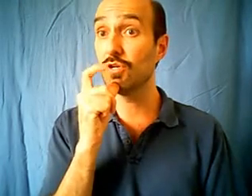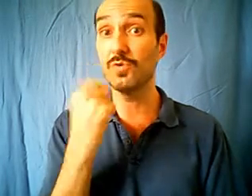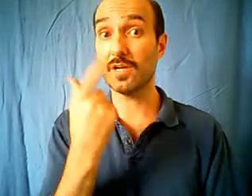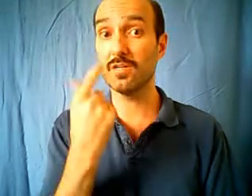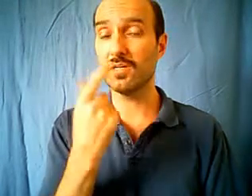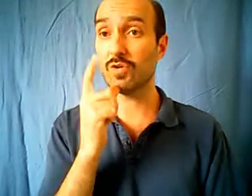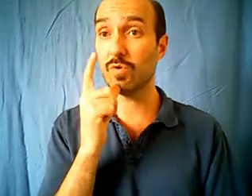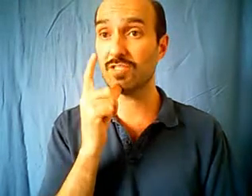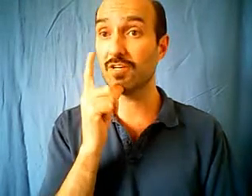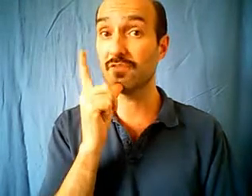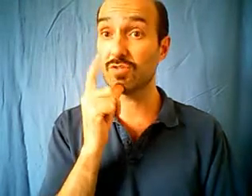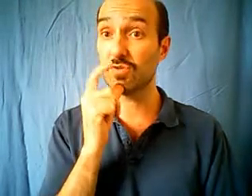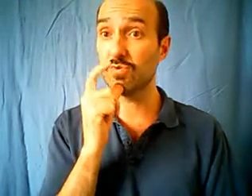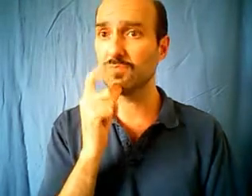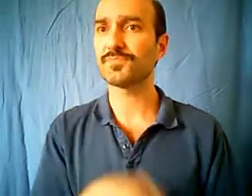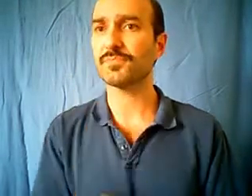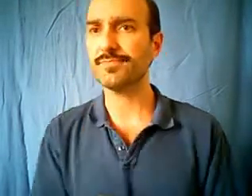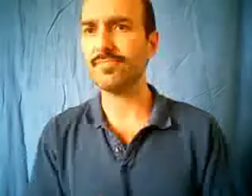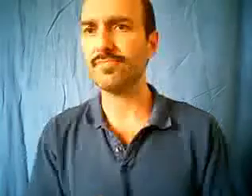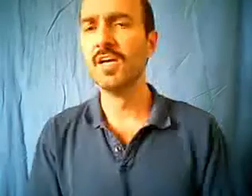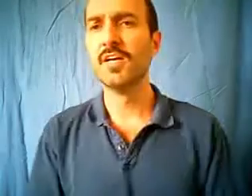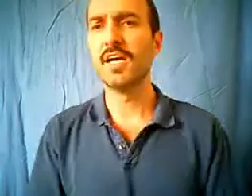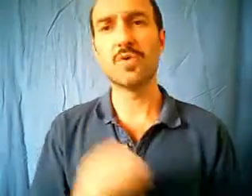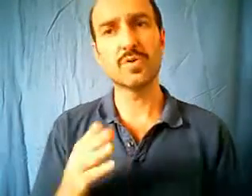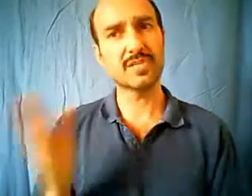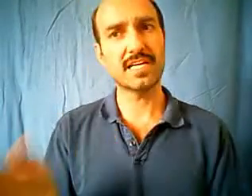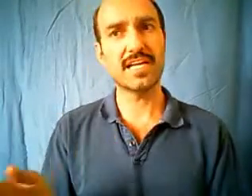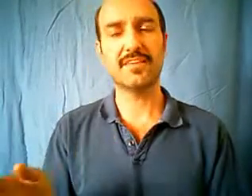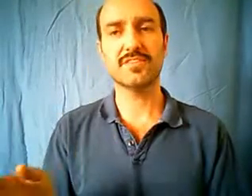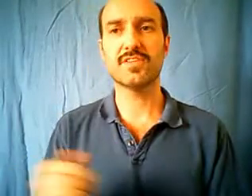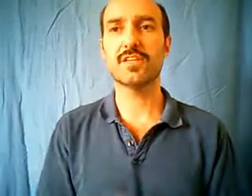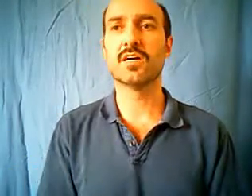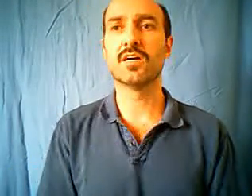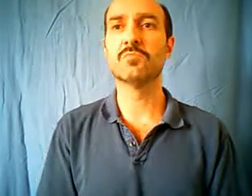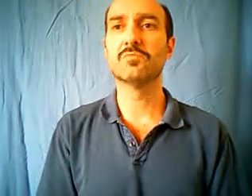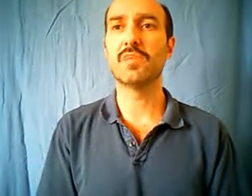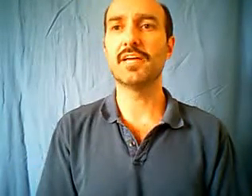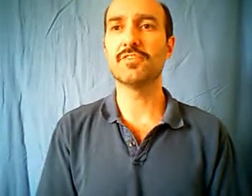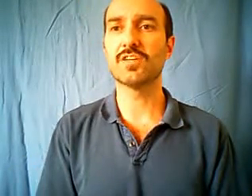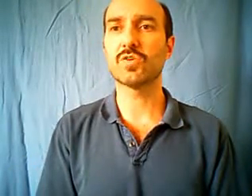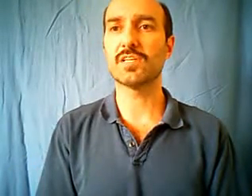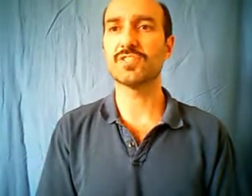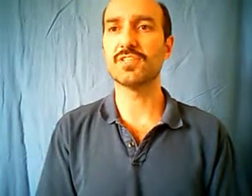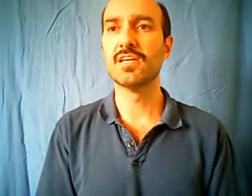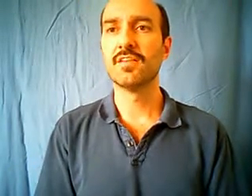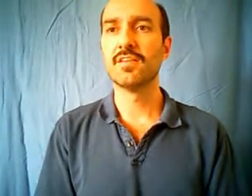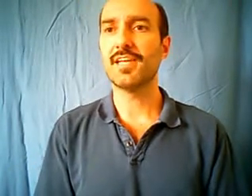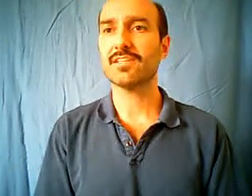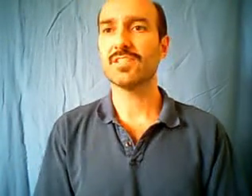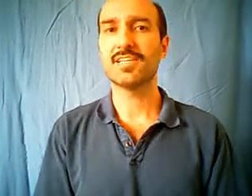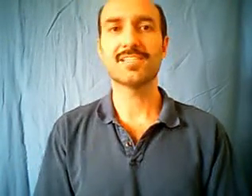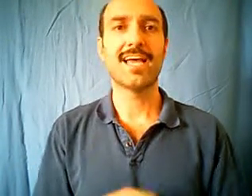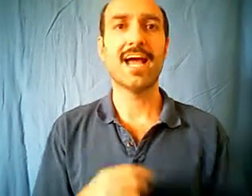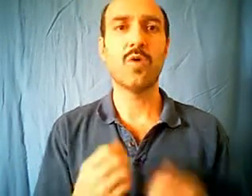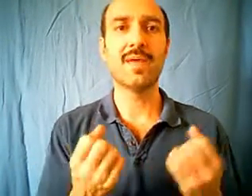you want to have a question on your face. Who. And you always put that at the end of the question. Next is how many